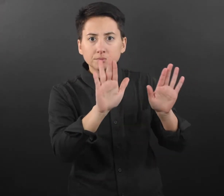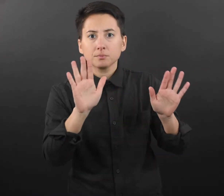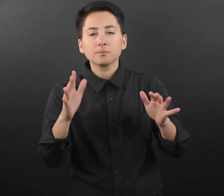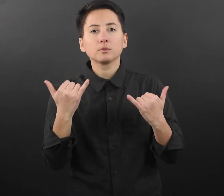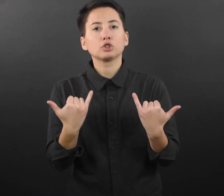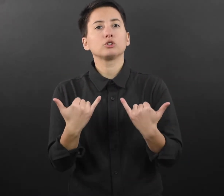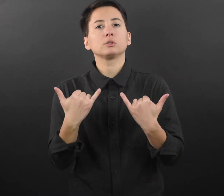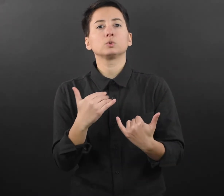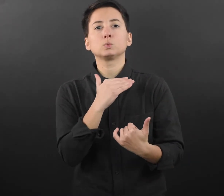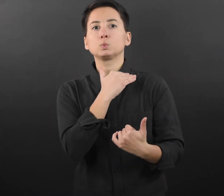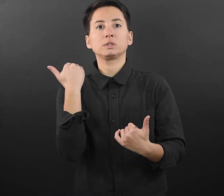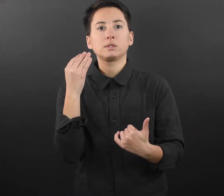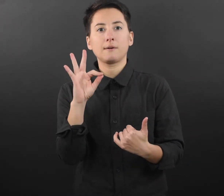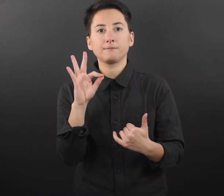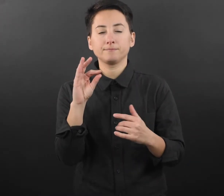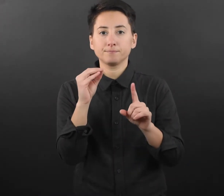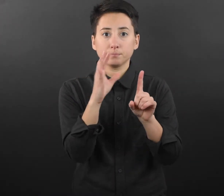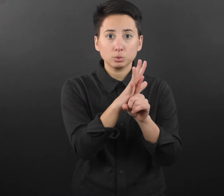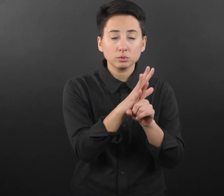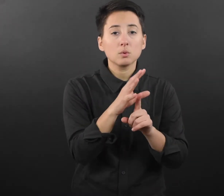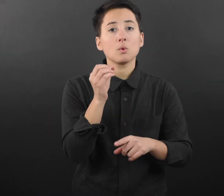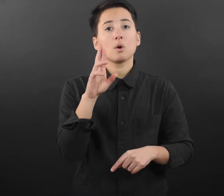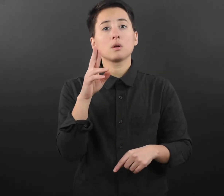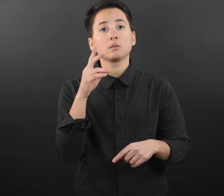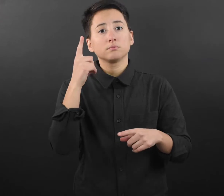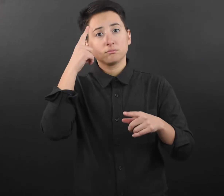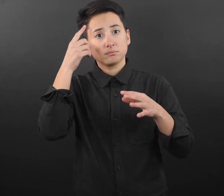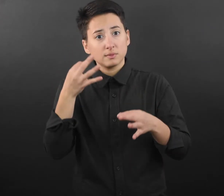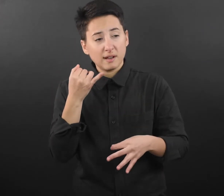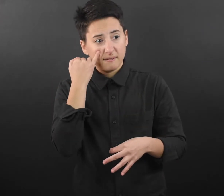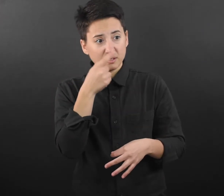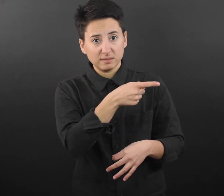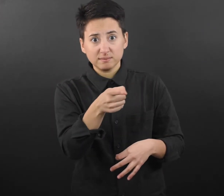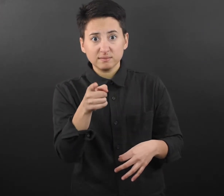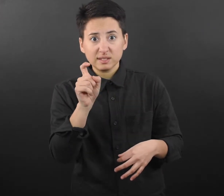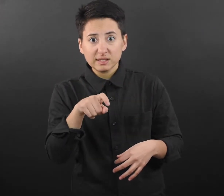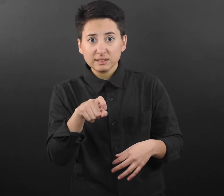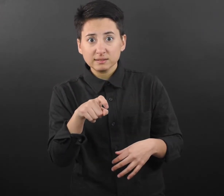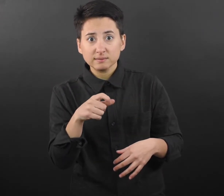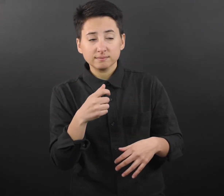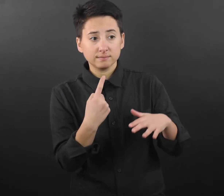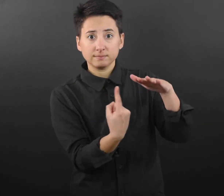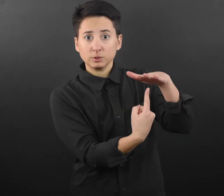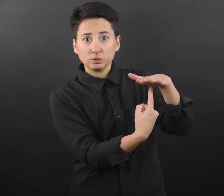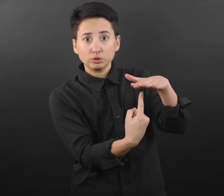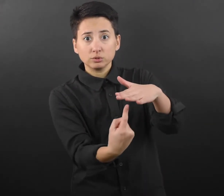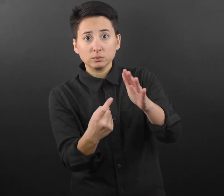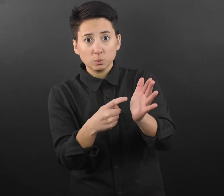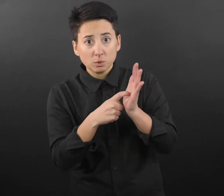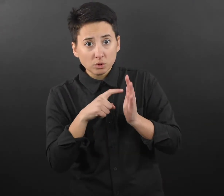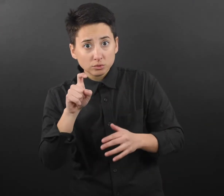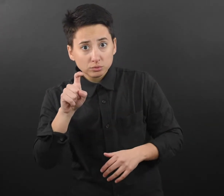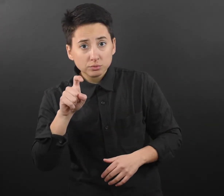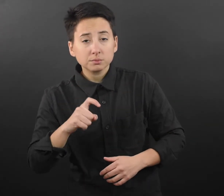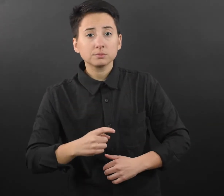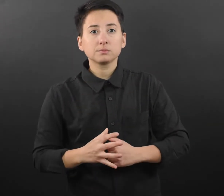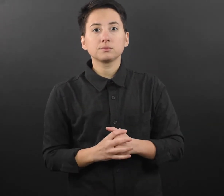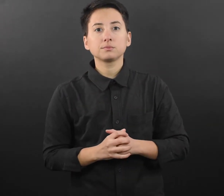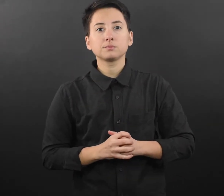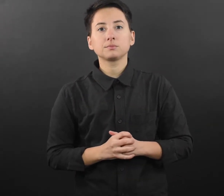Evaluate each family member's current risk of exposure and determine if self-isolation is required.